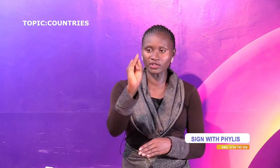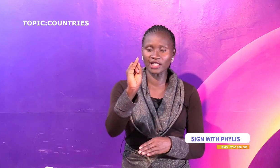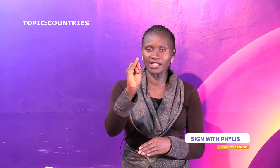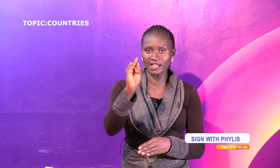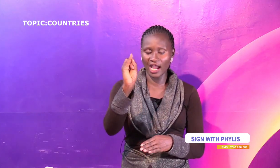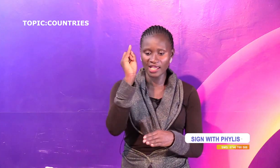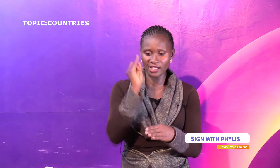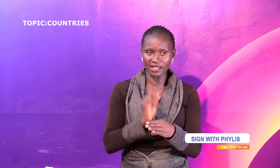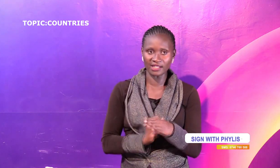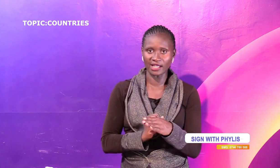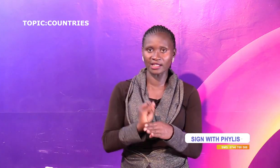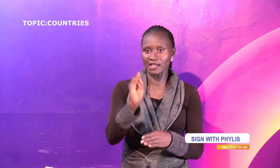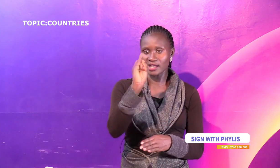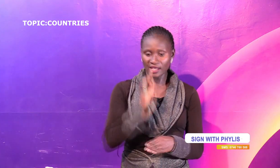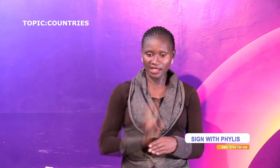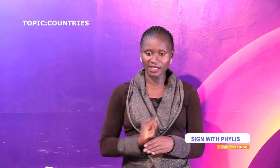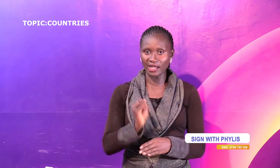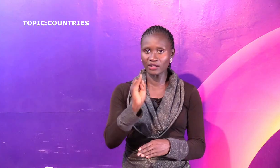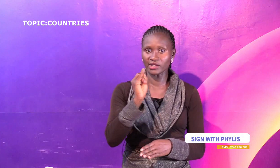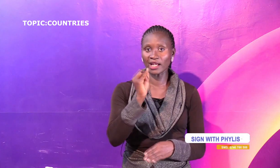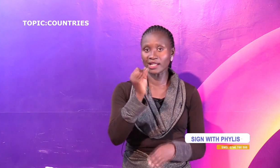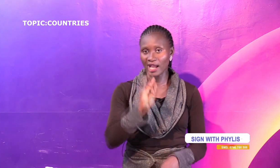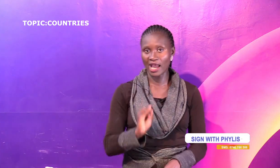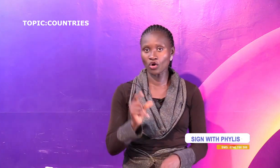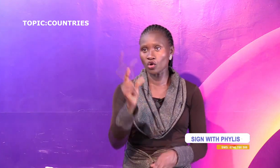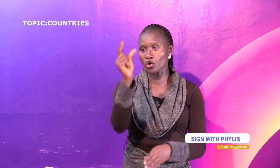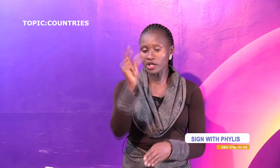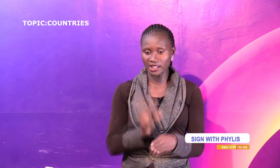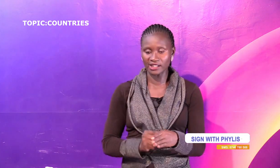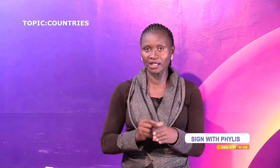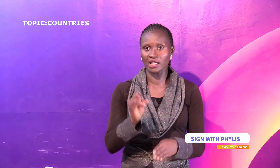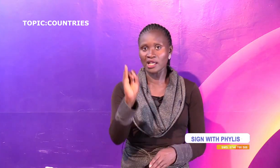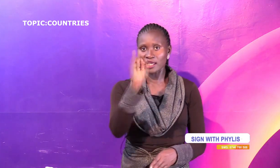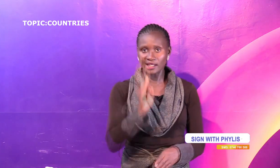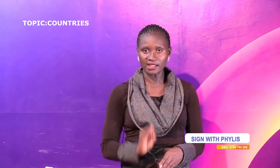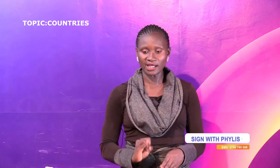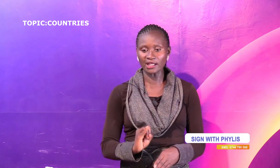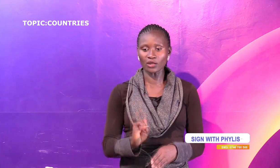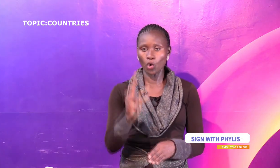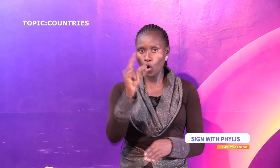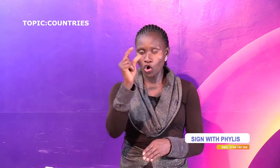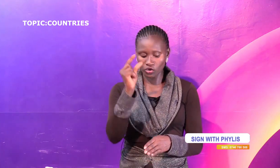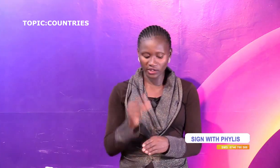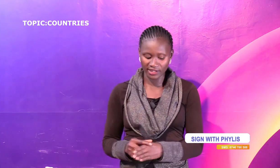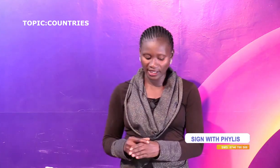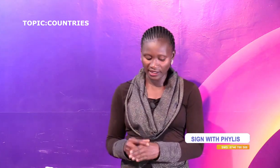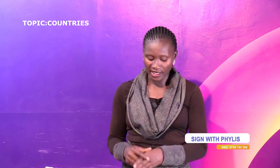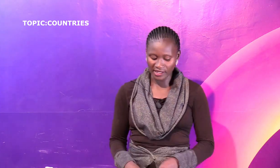letter I, Italy, Italy, using letter I or Italy, Italy or Italy. And then you